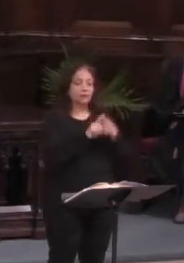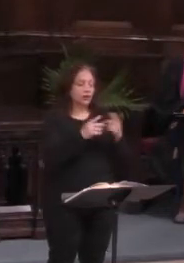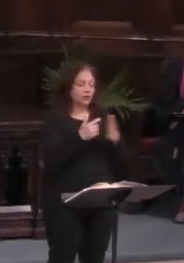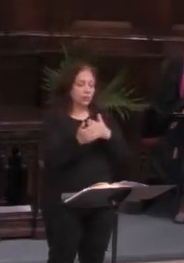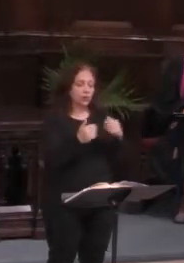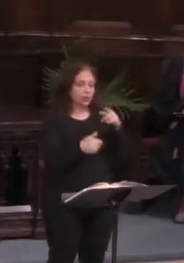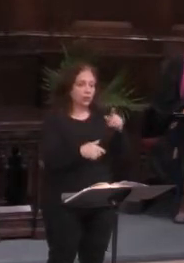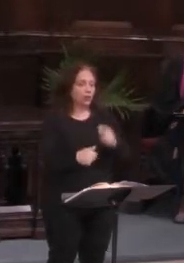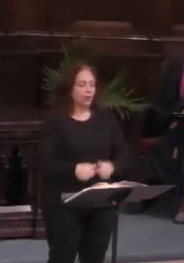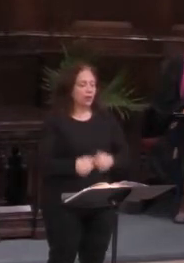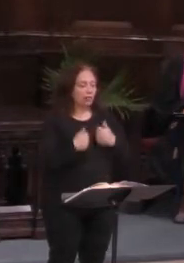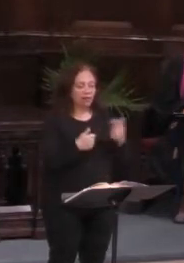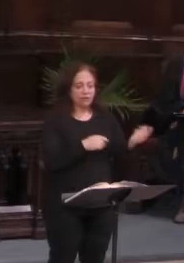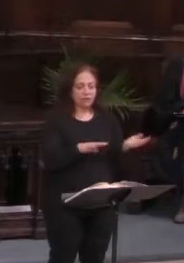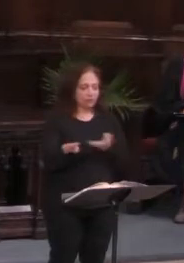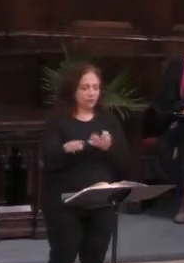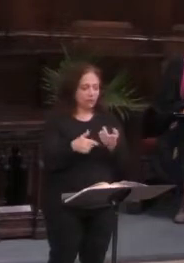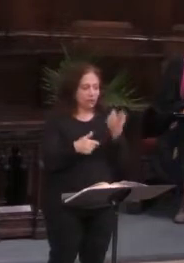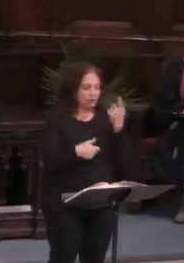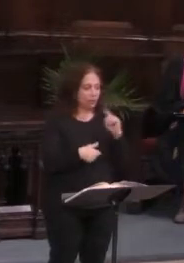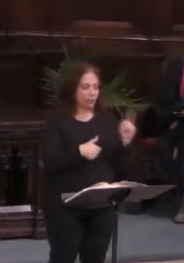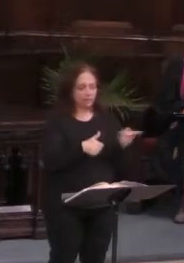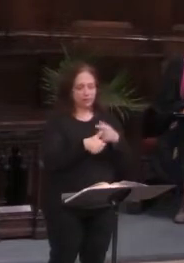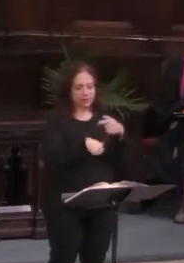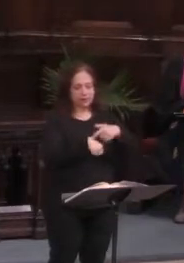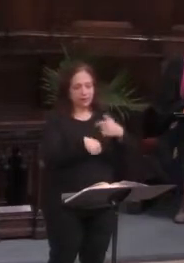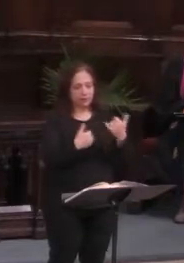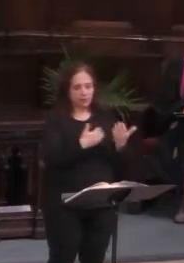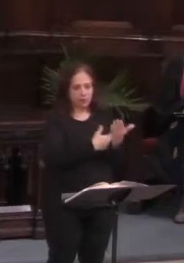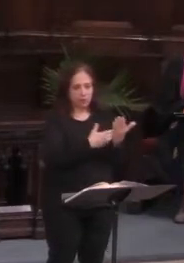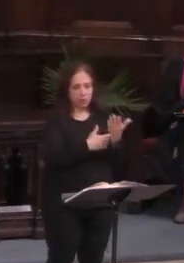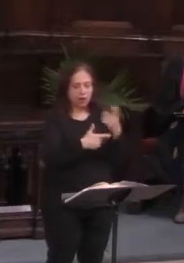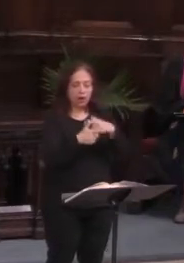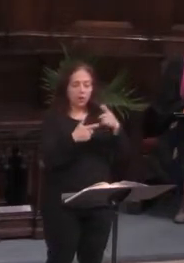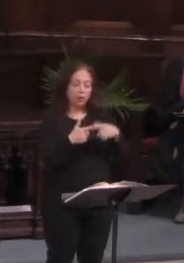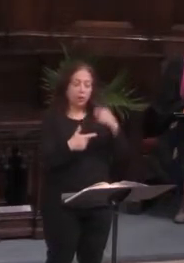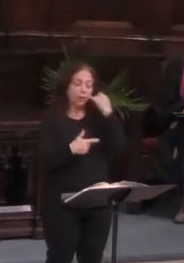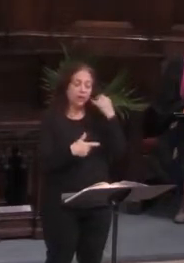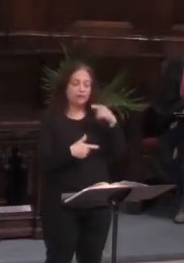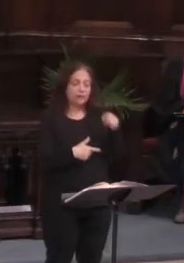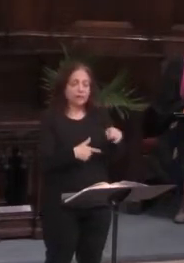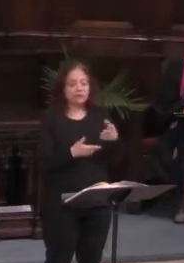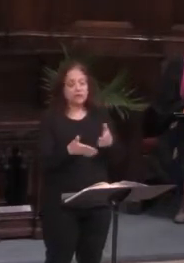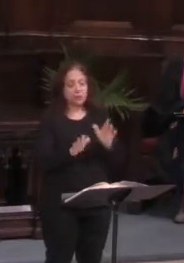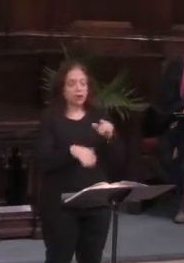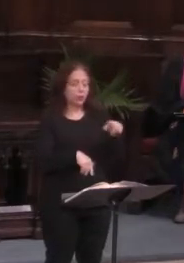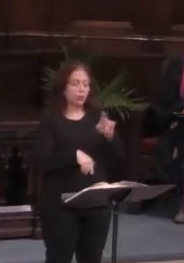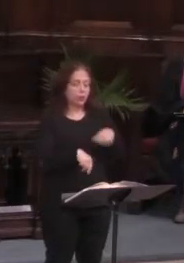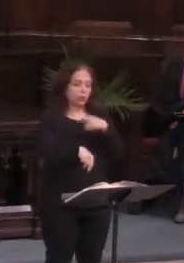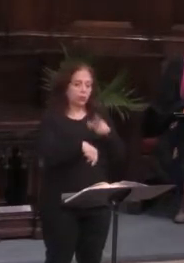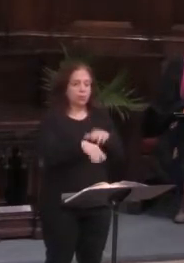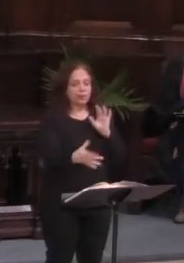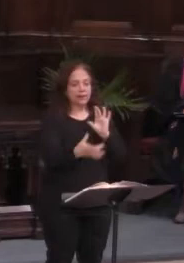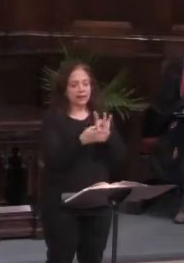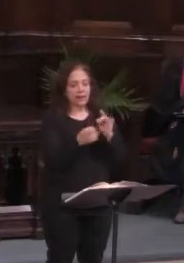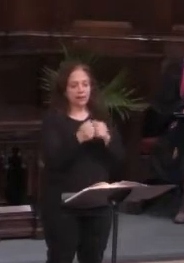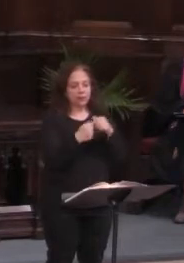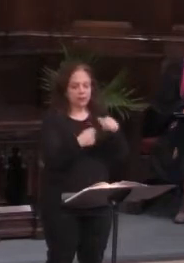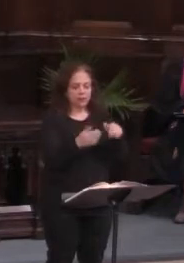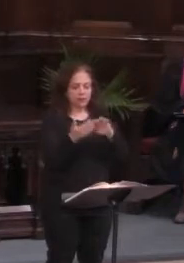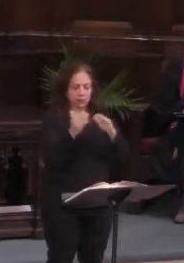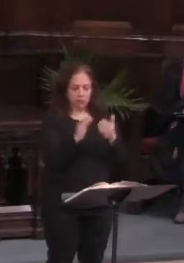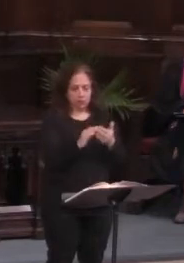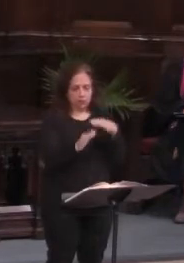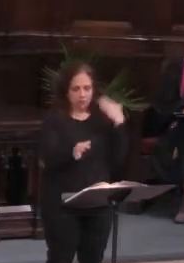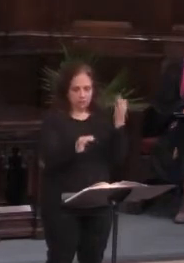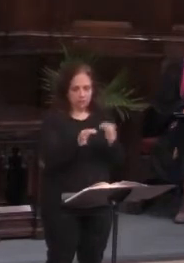are live streaming for the first time this morning, or this is the way you normally connect with this community